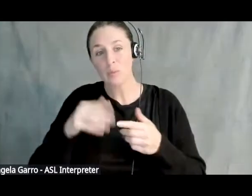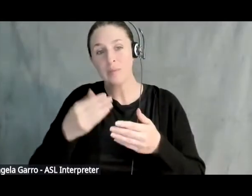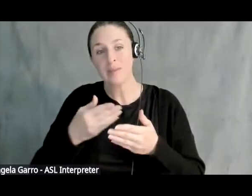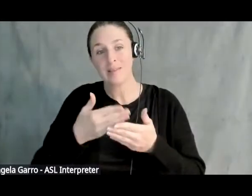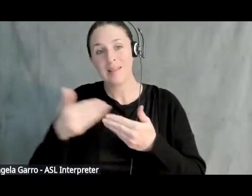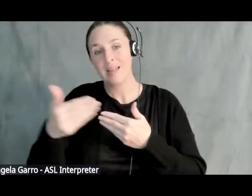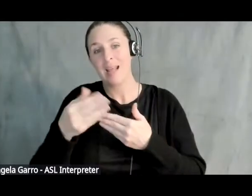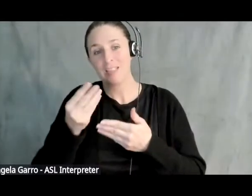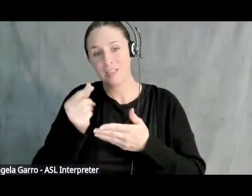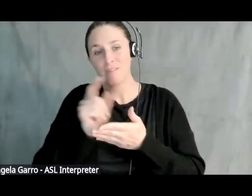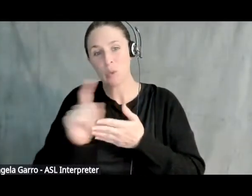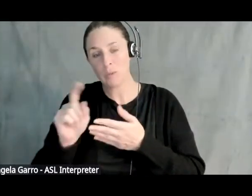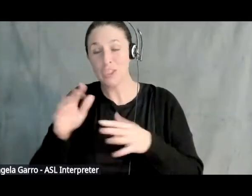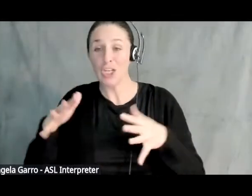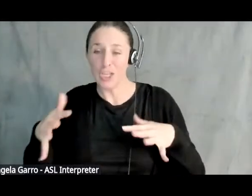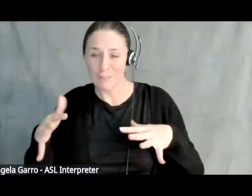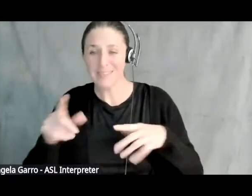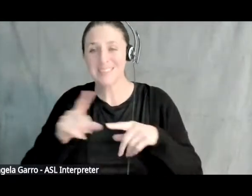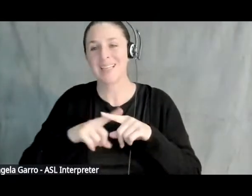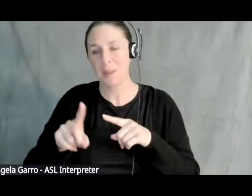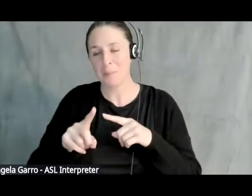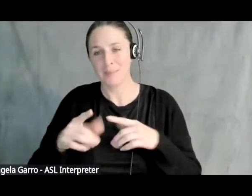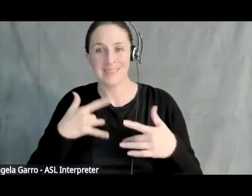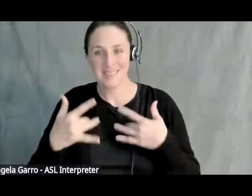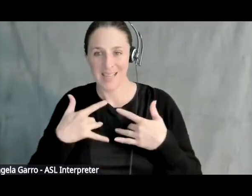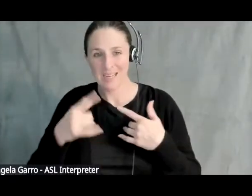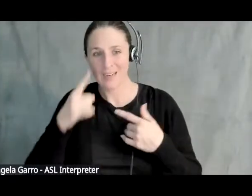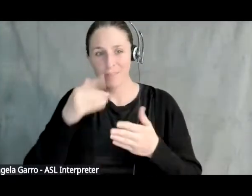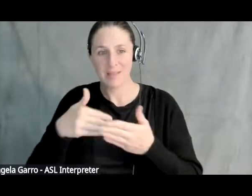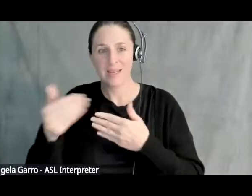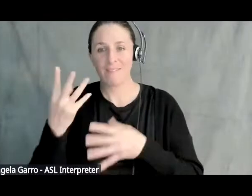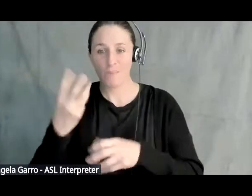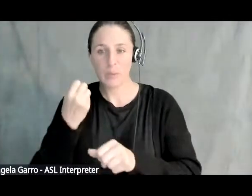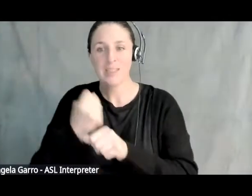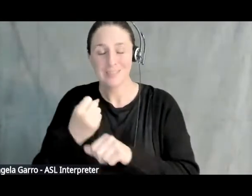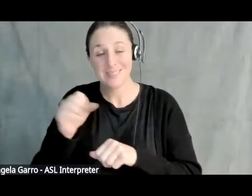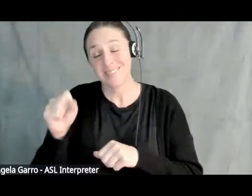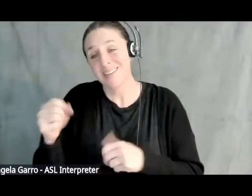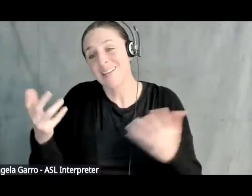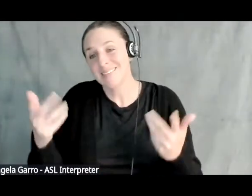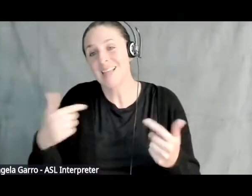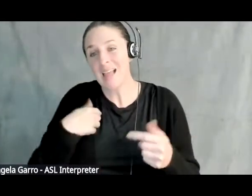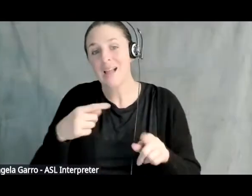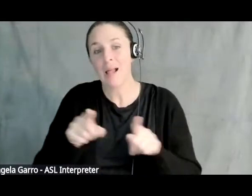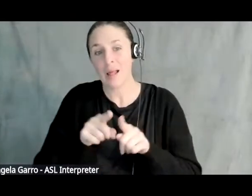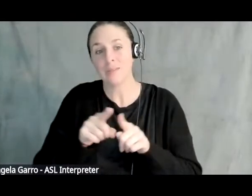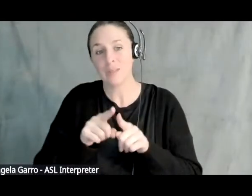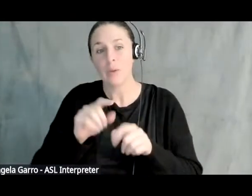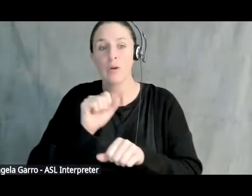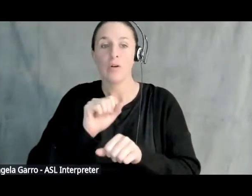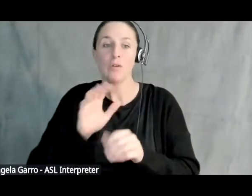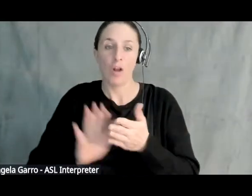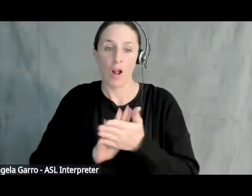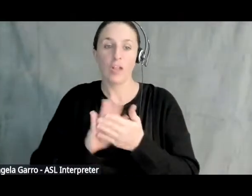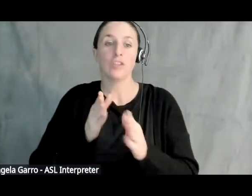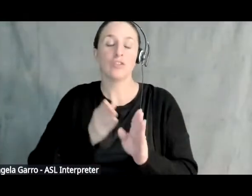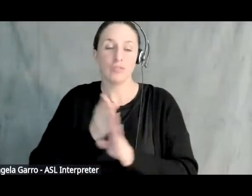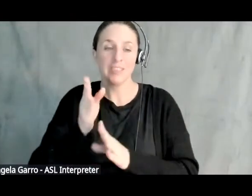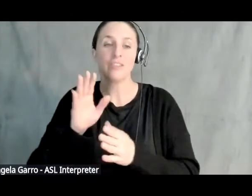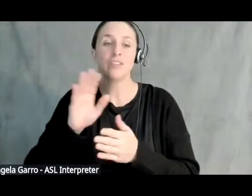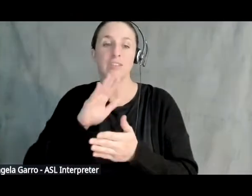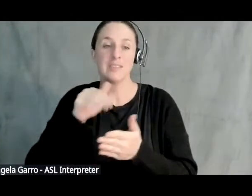weeks, nervous, but also exciting for the next 4 years. And yeah, also our College and Career Center and school counselors